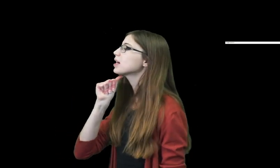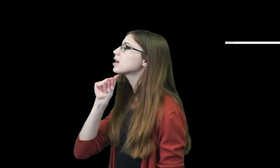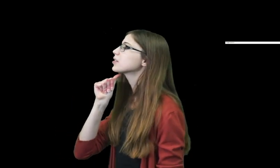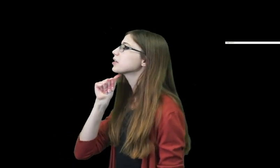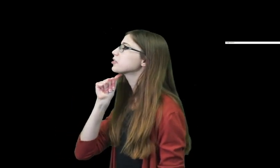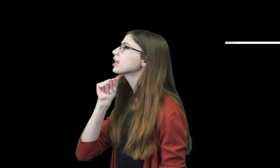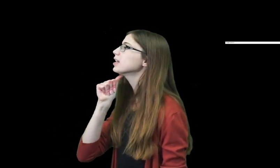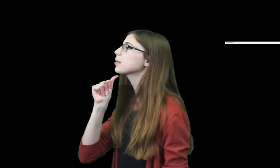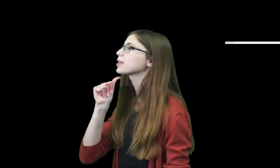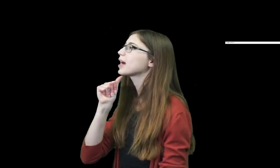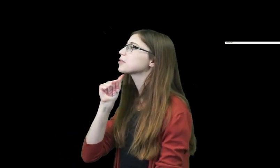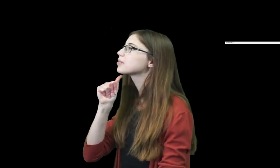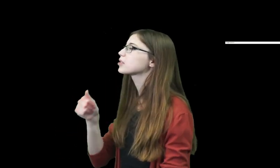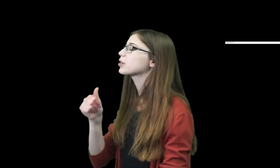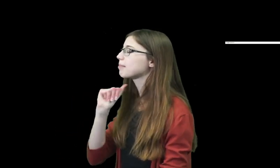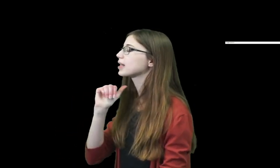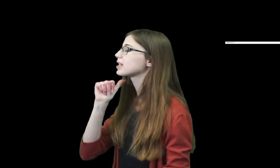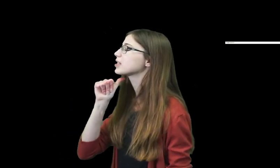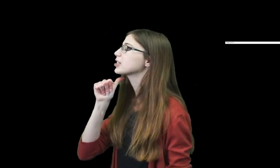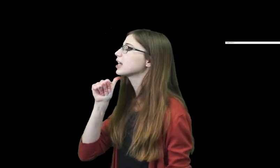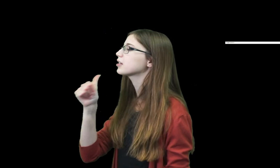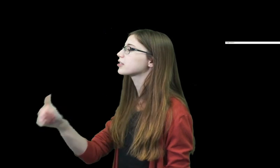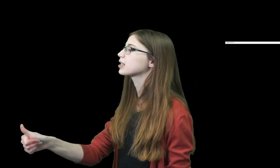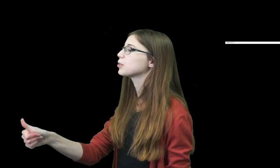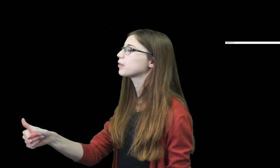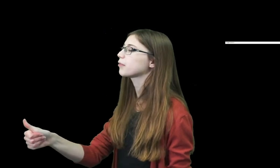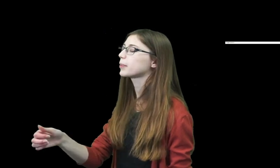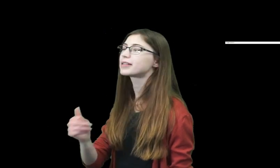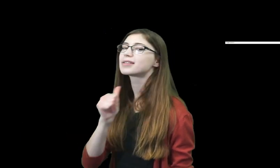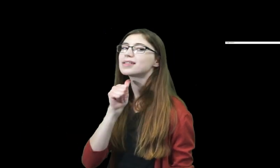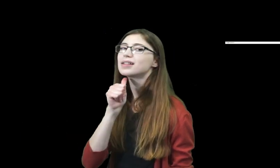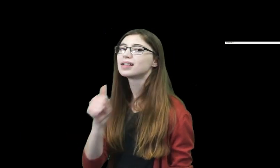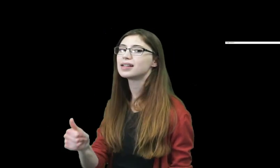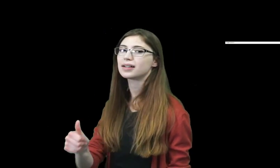under your chin, and without scraping against your chin, you're just going to move it forwards. Not.